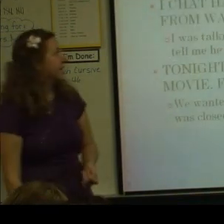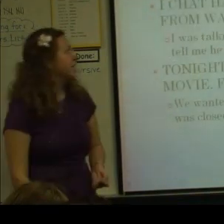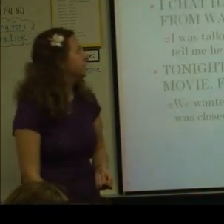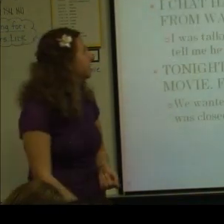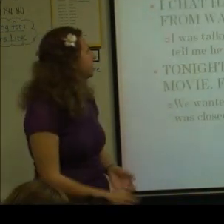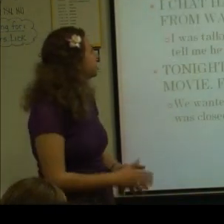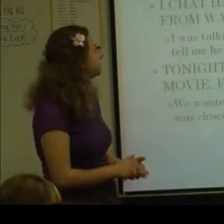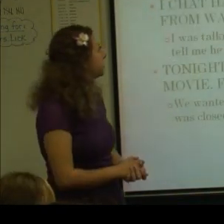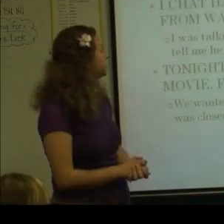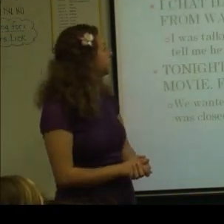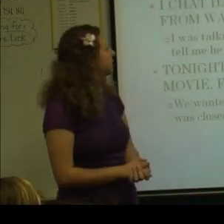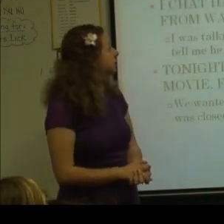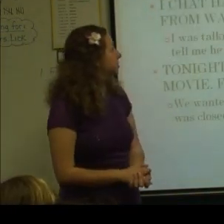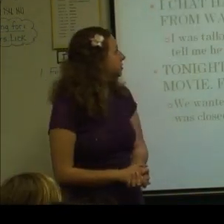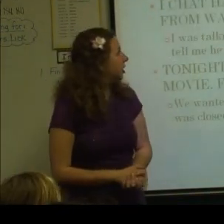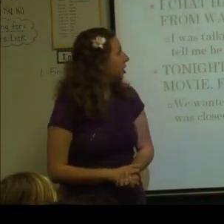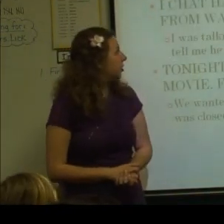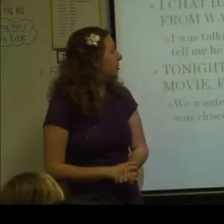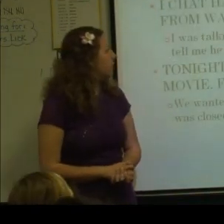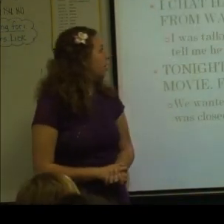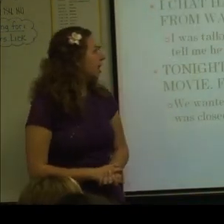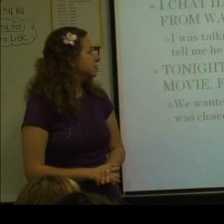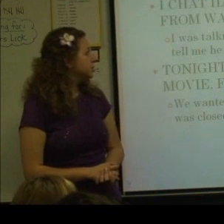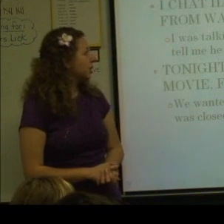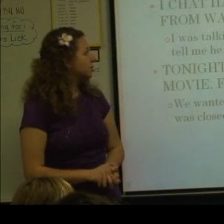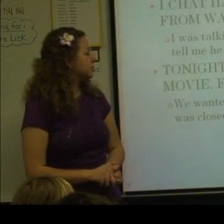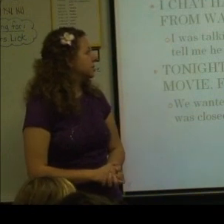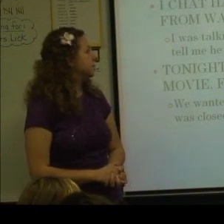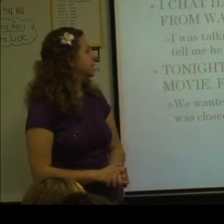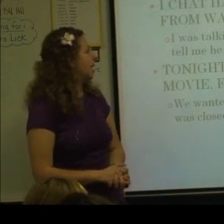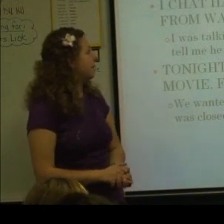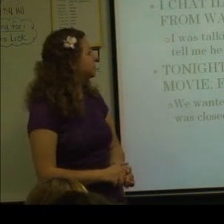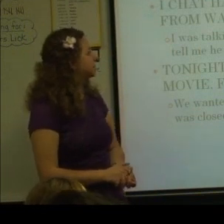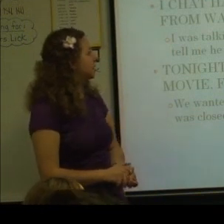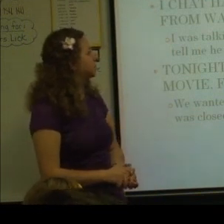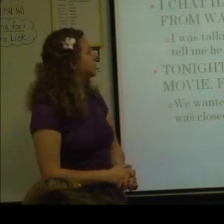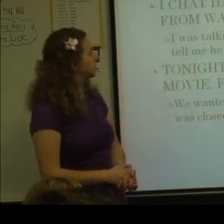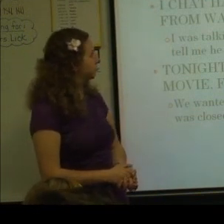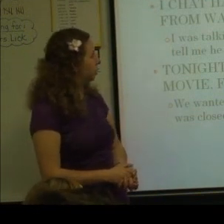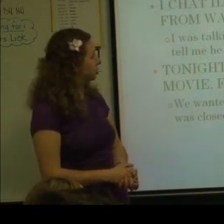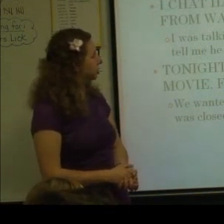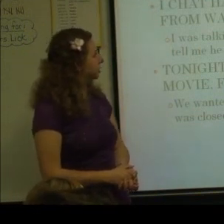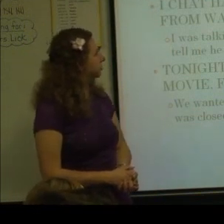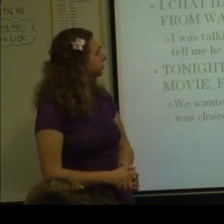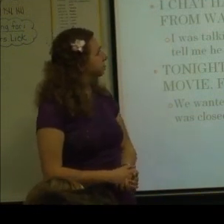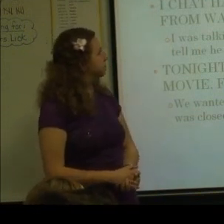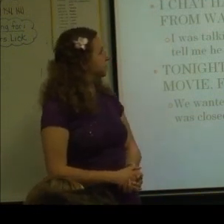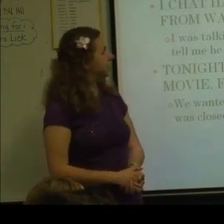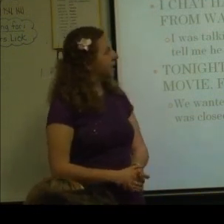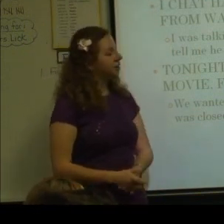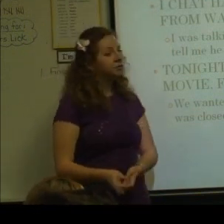Okay, and then on this one, so I was talking with him and he happened to tell me he was from Washington. Okay,